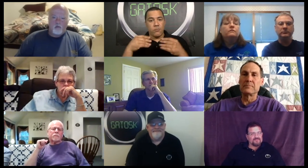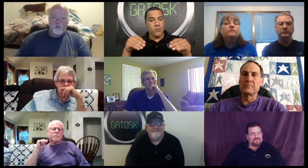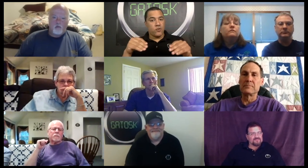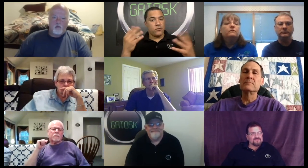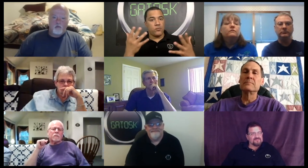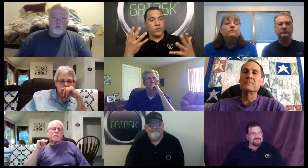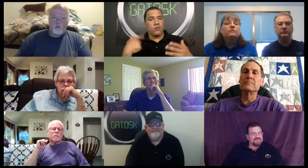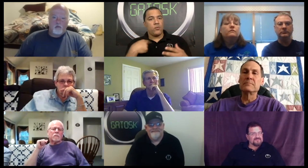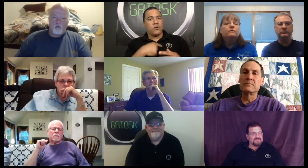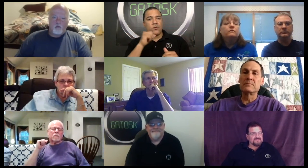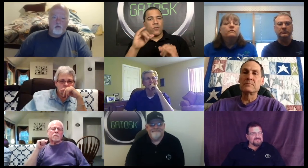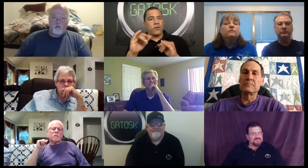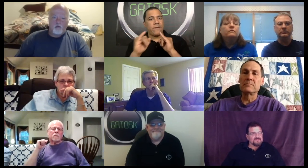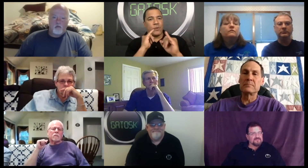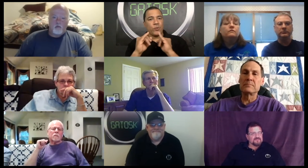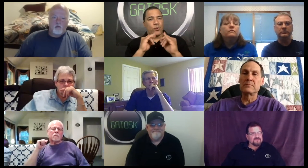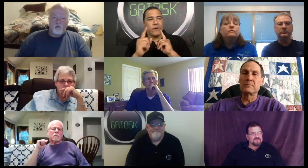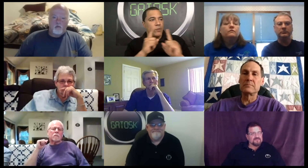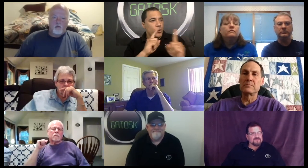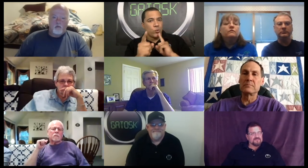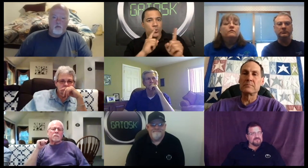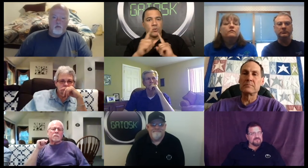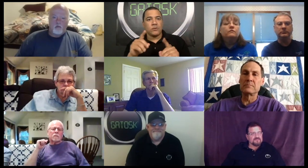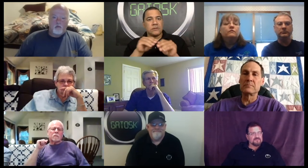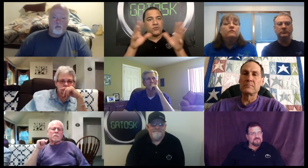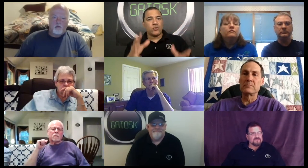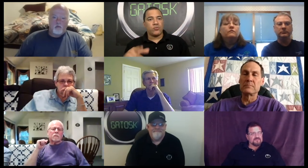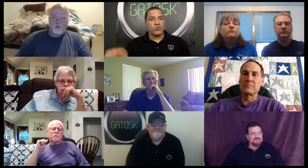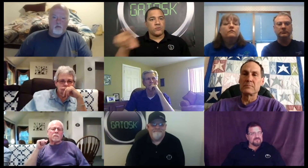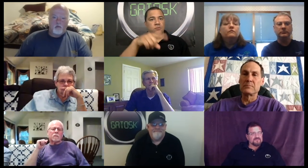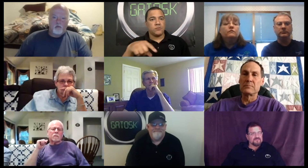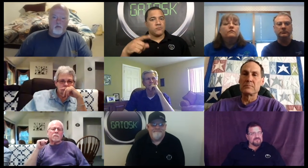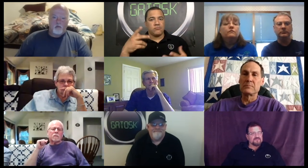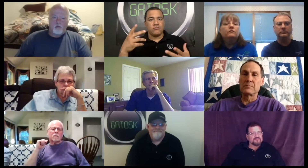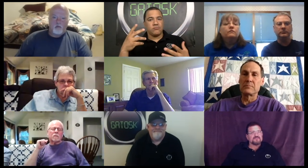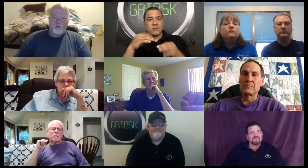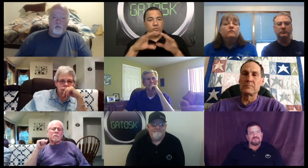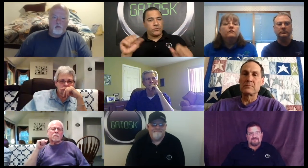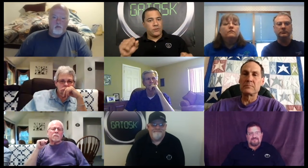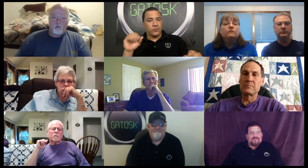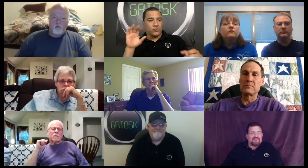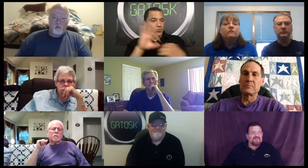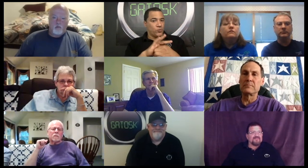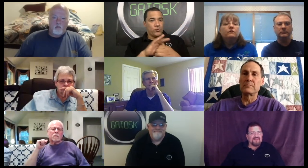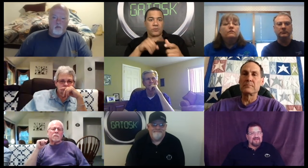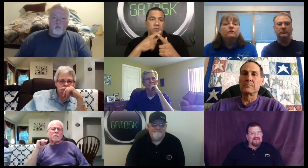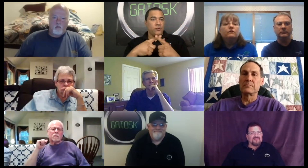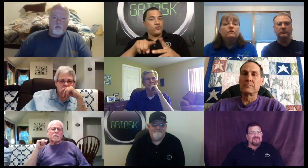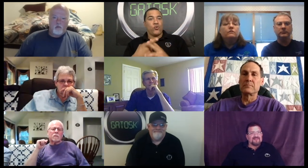and one negative about internet marketing is that we don't interview distributors. Distributors can join